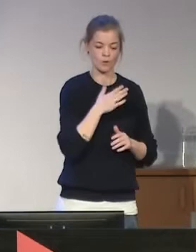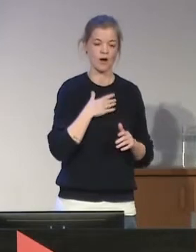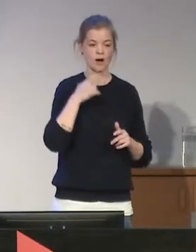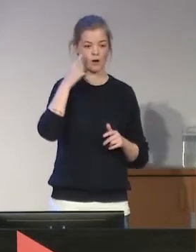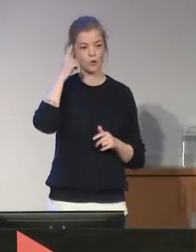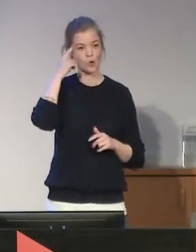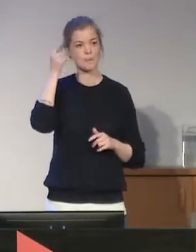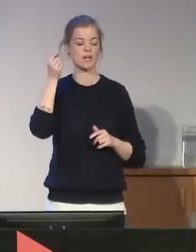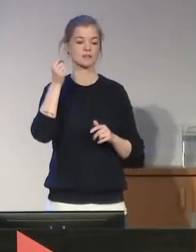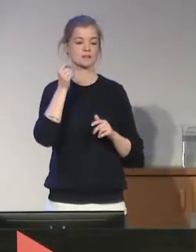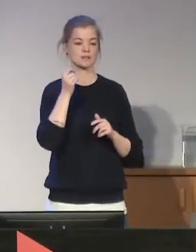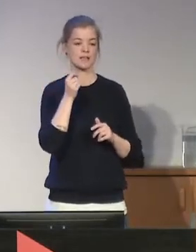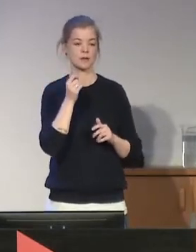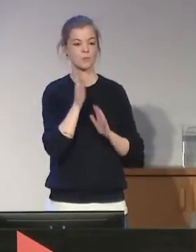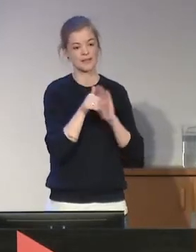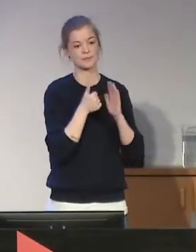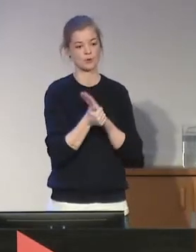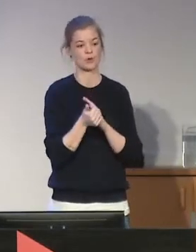theory that I have, but I think that